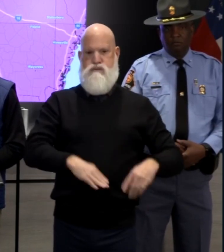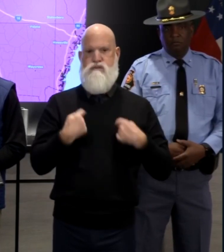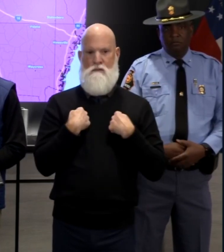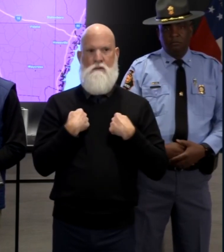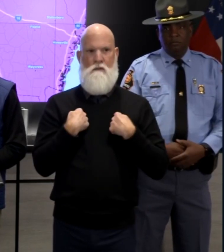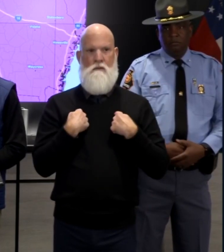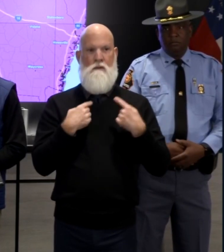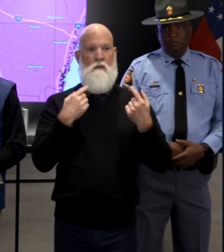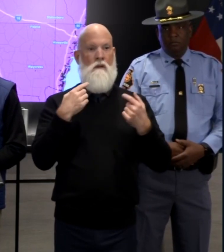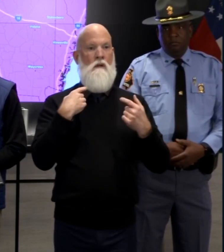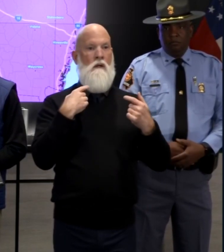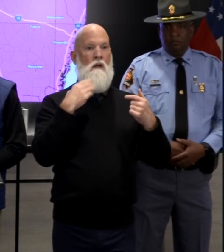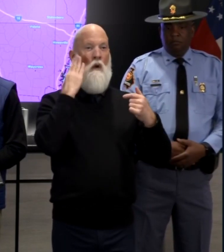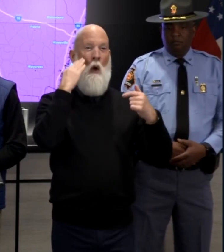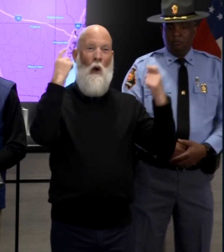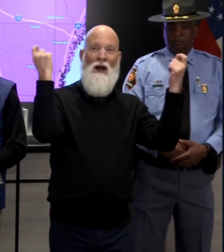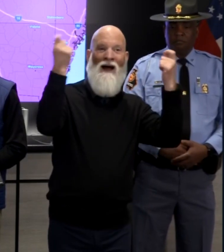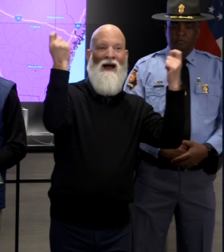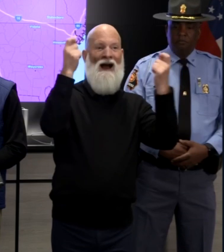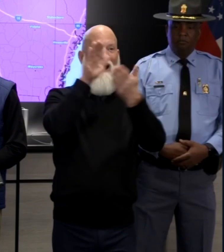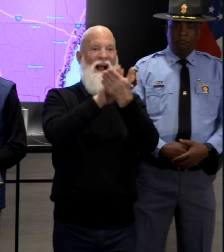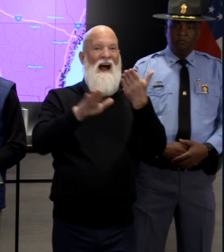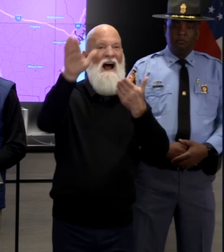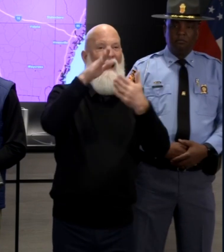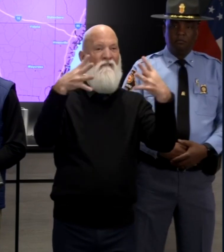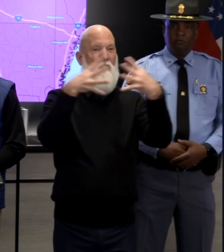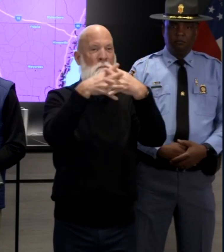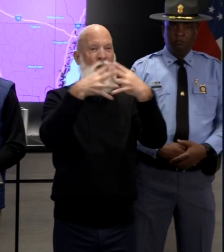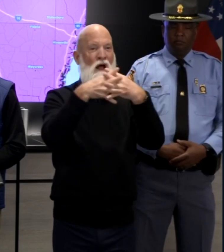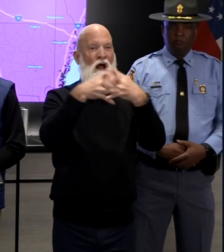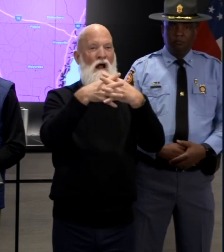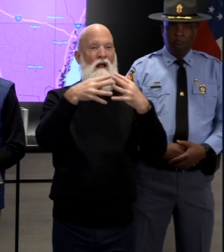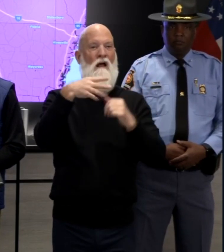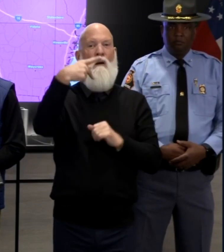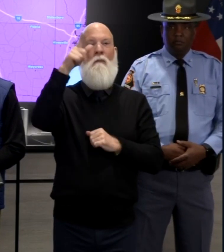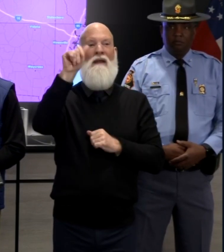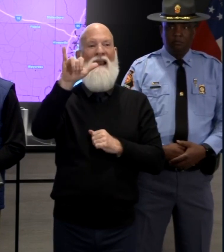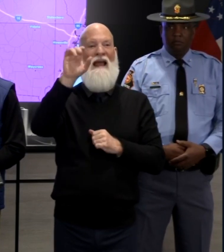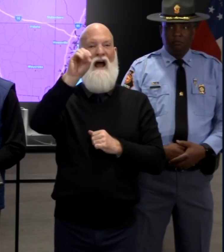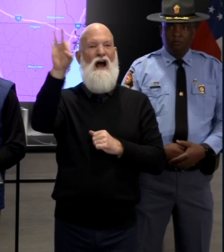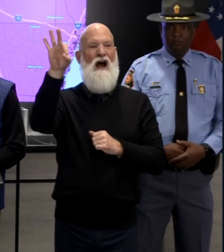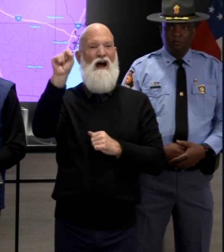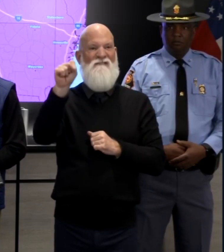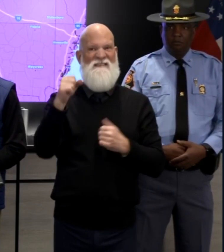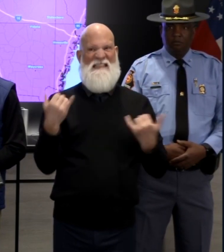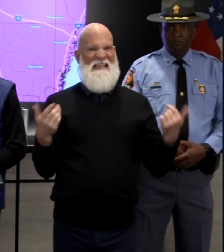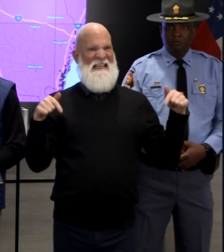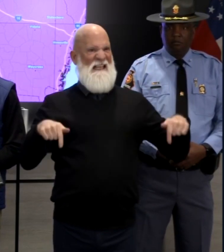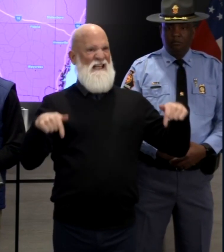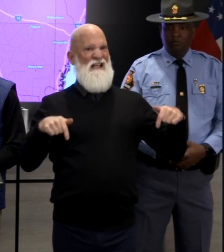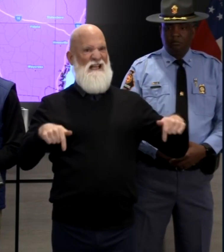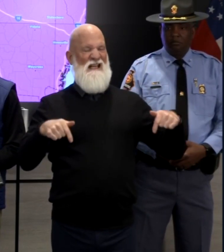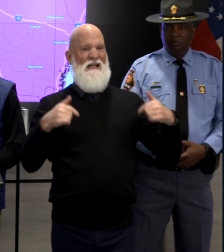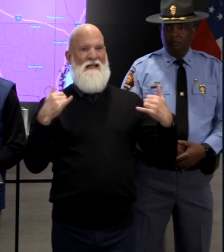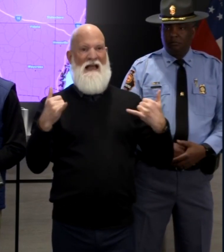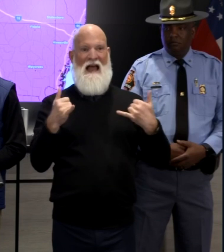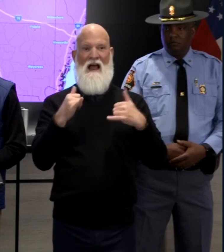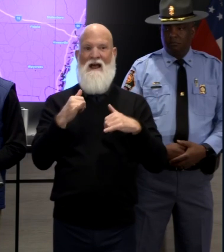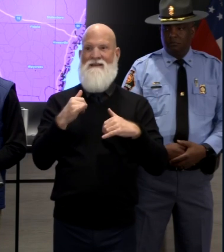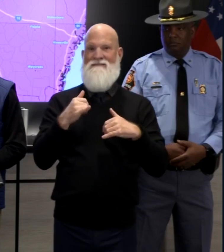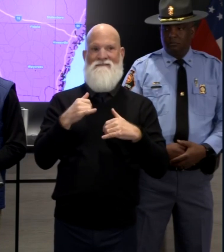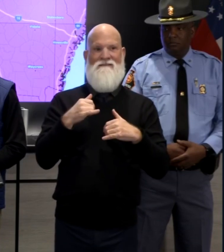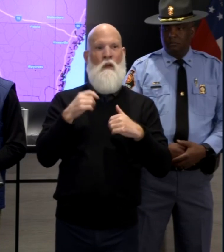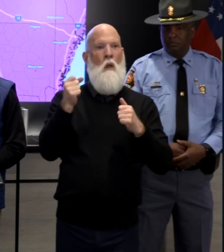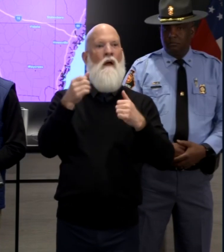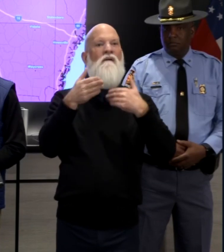playoffs, being back here for the second time in the CFP area. I haven't really heard a whole lot of updates from the airport. I mean,